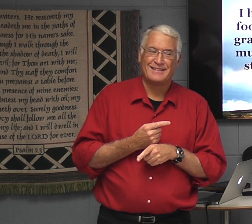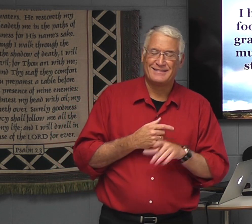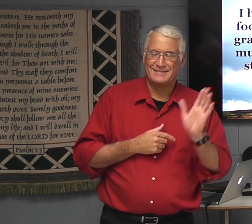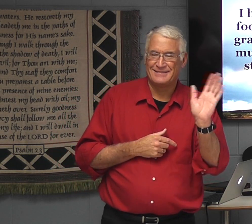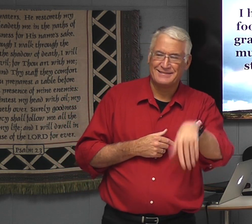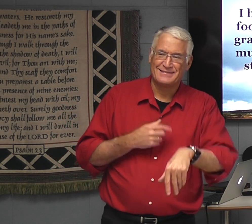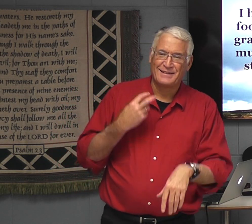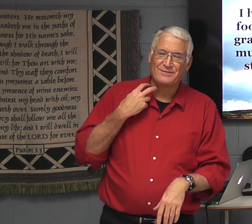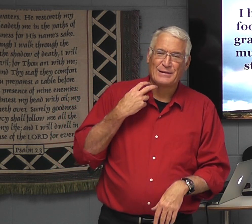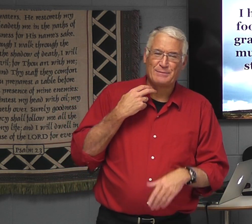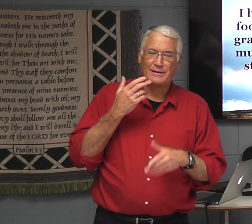Like a man.